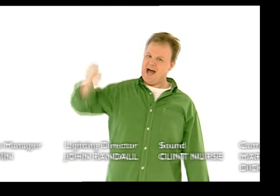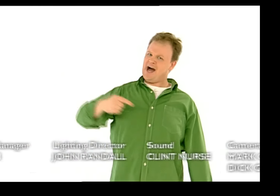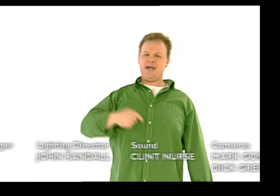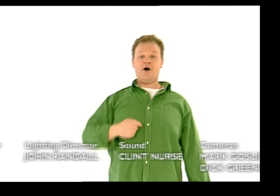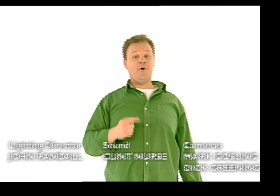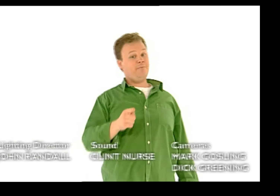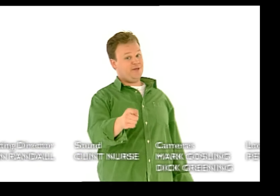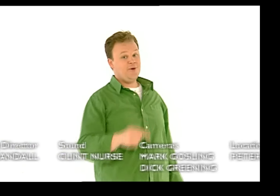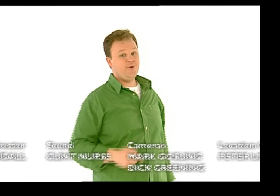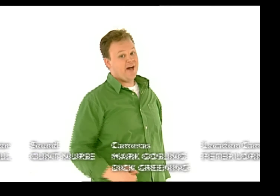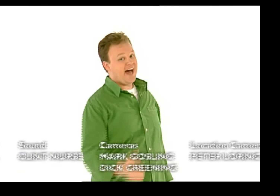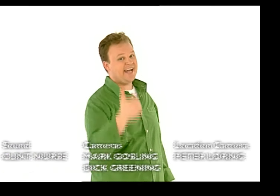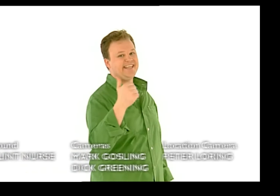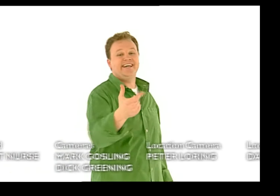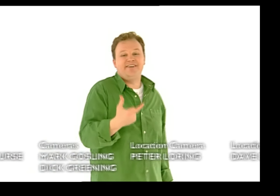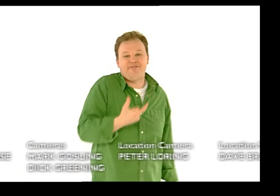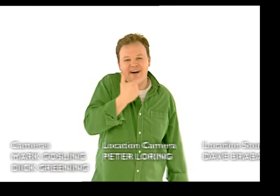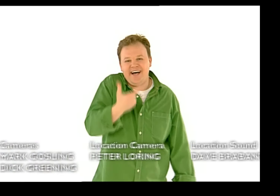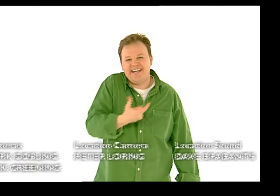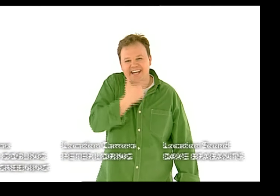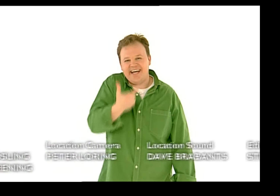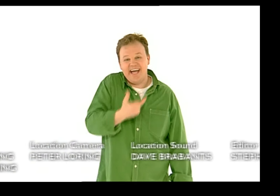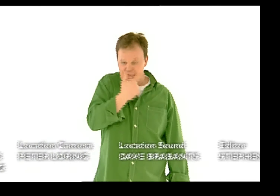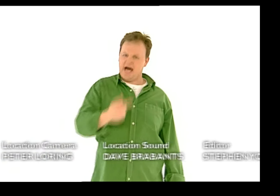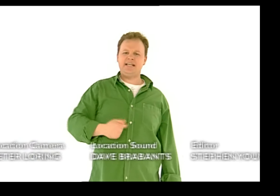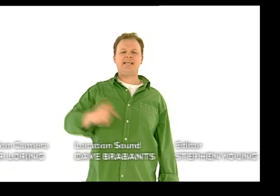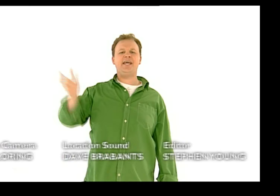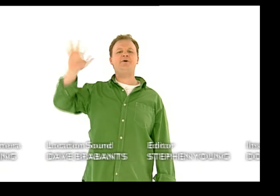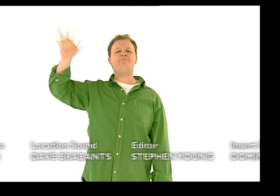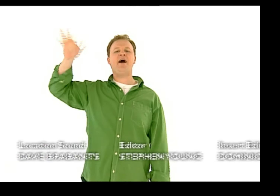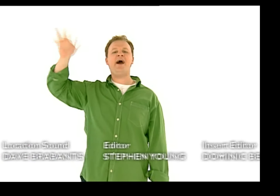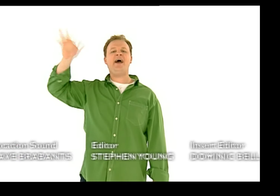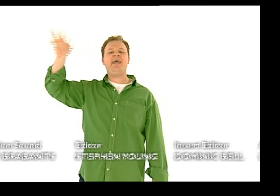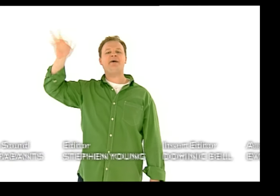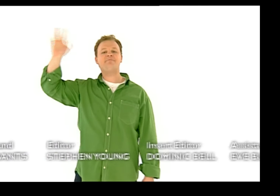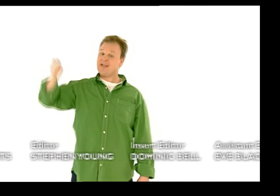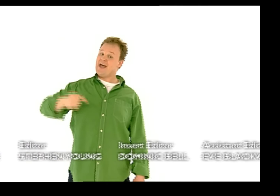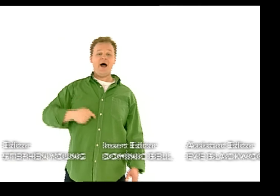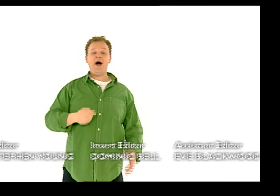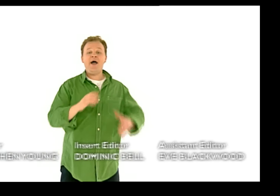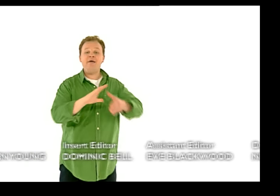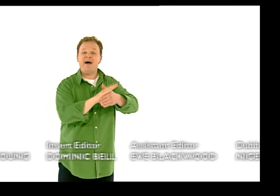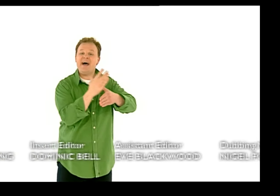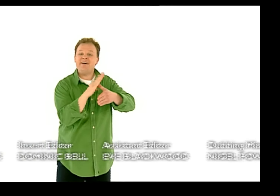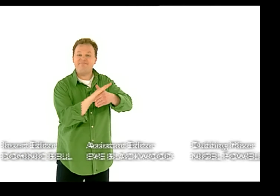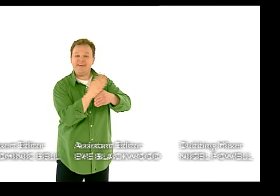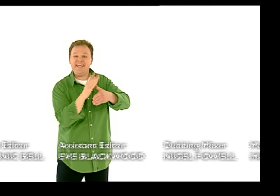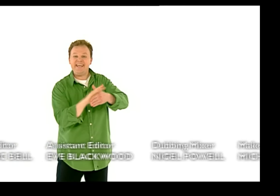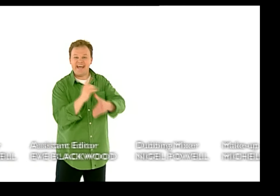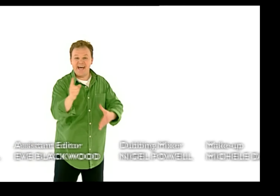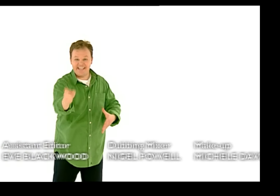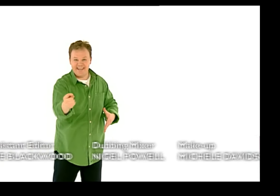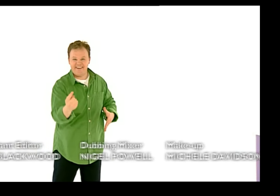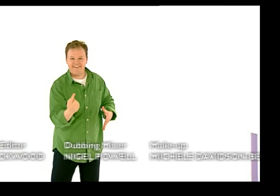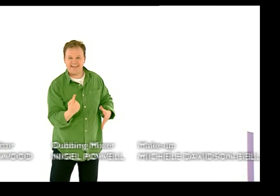I hope you had good fun. I say goodbye. I'm happy that you